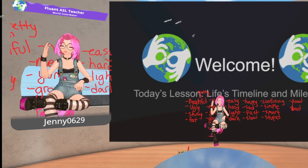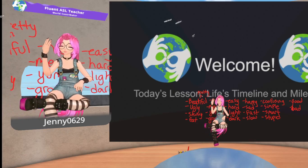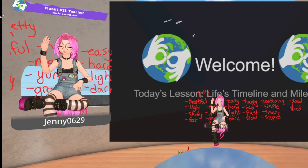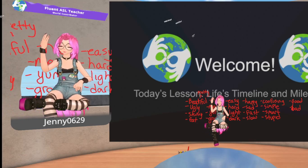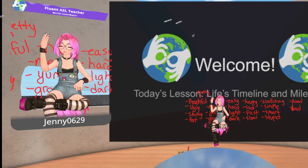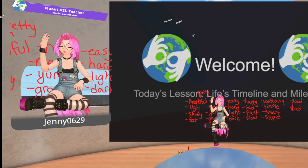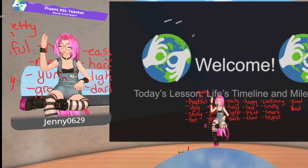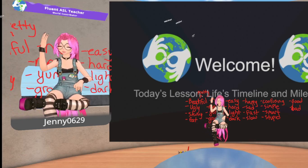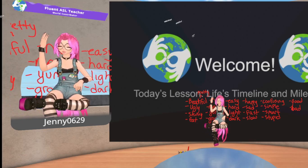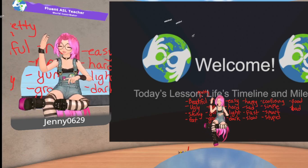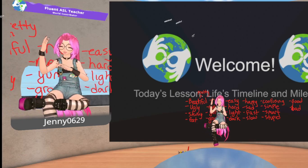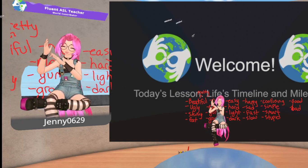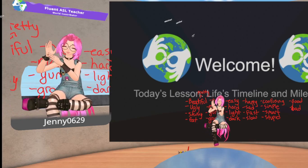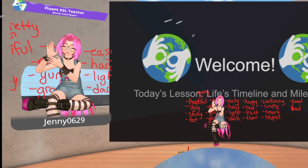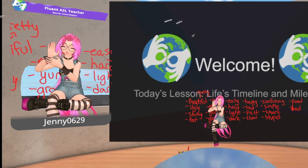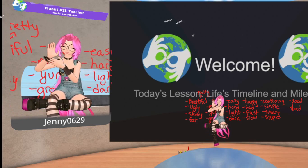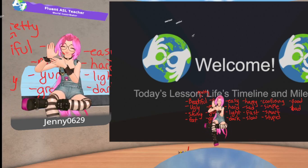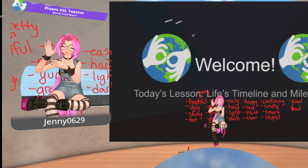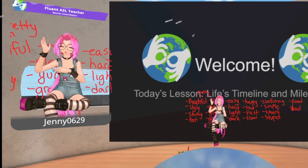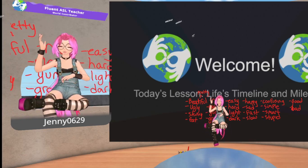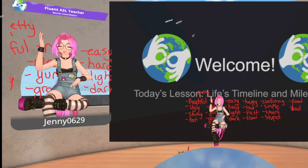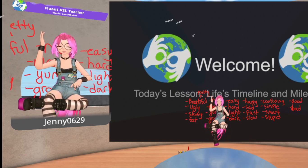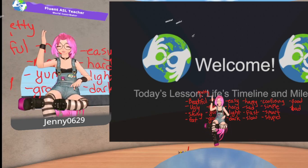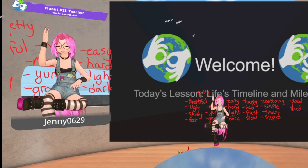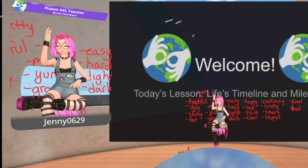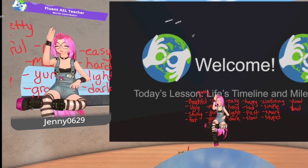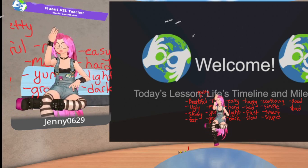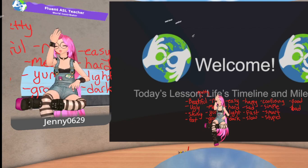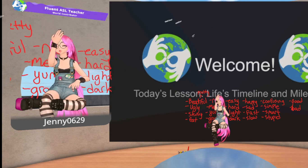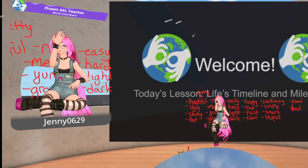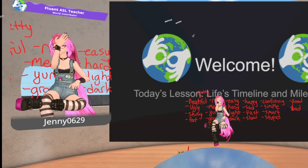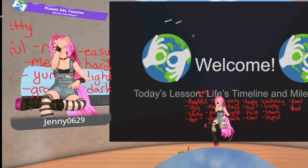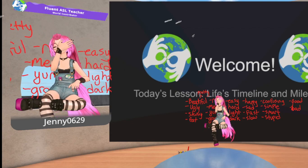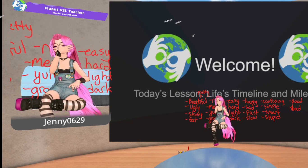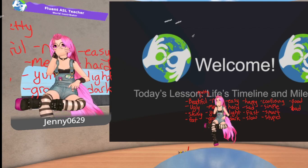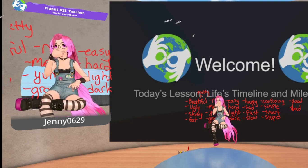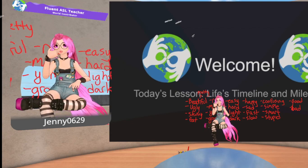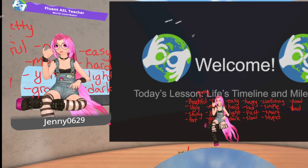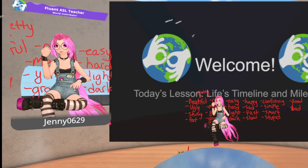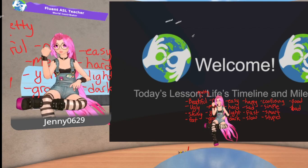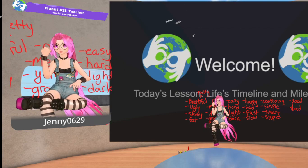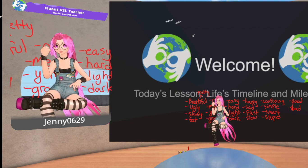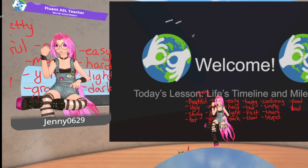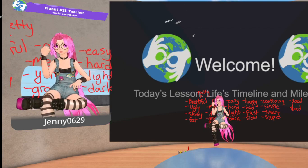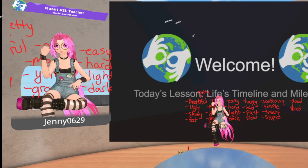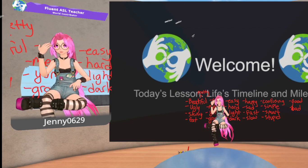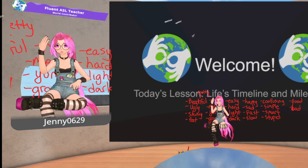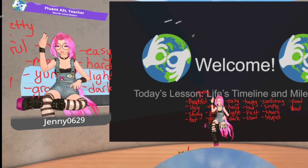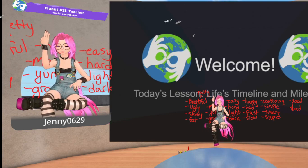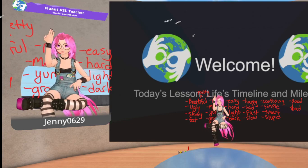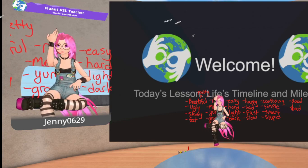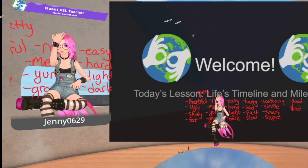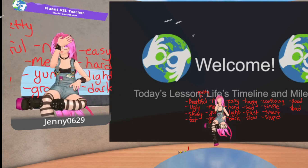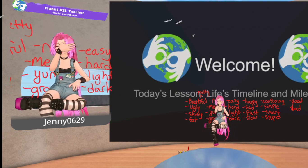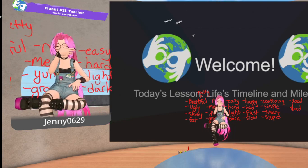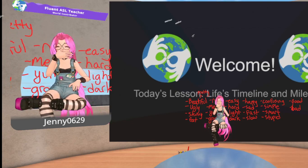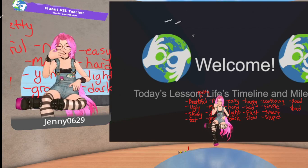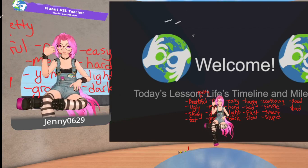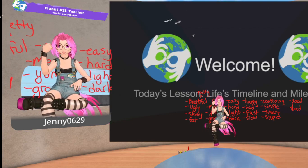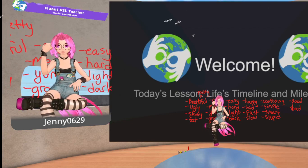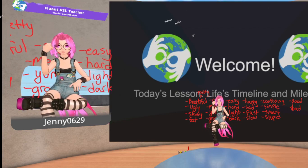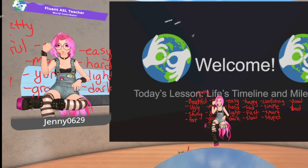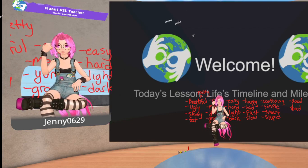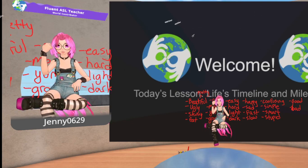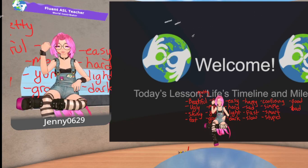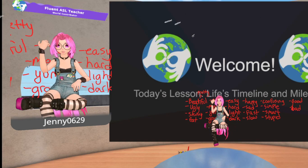beautiful face. So you're going to be highlighting their face. You're going to have an open hand and go around the face to a closed, kind